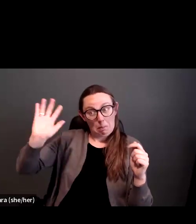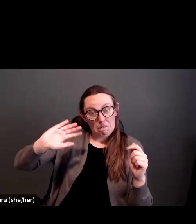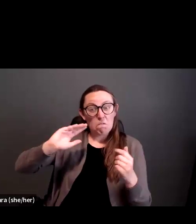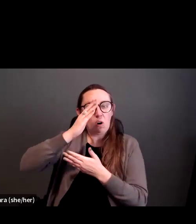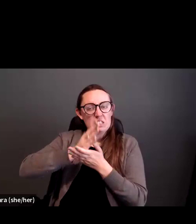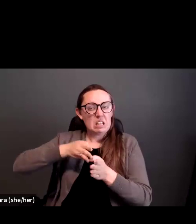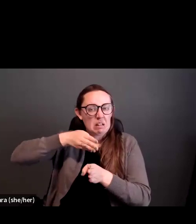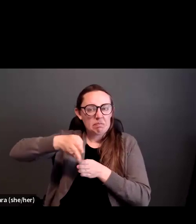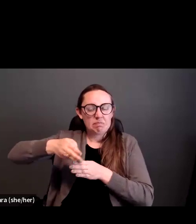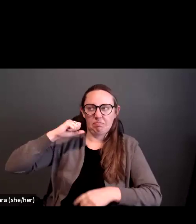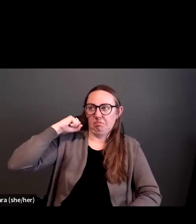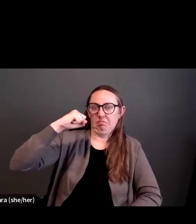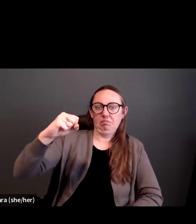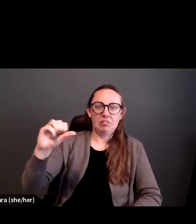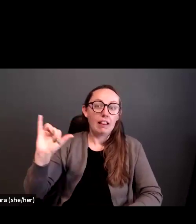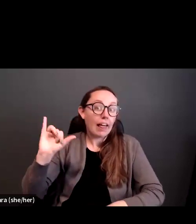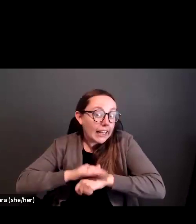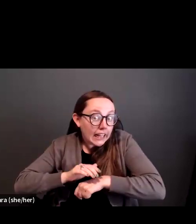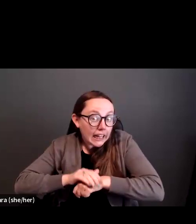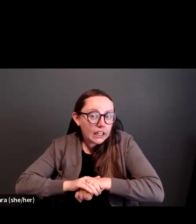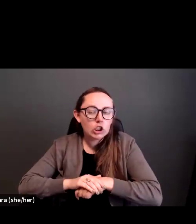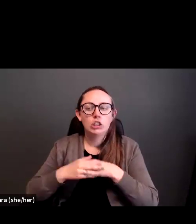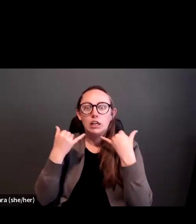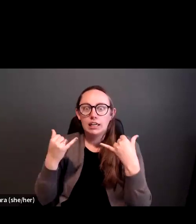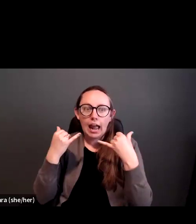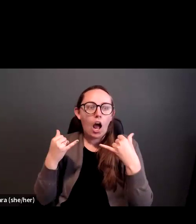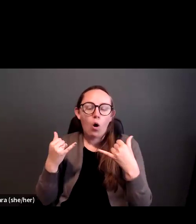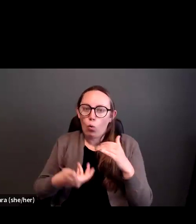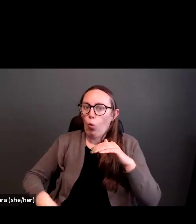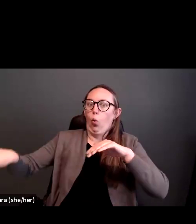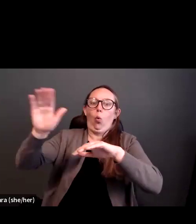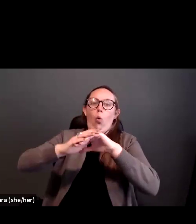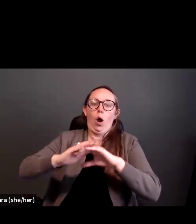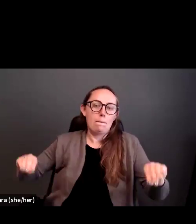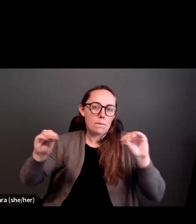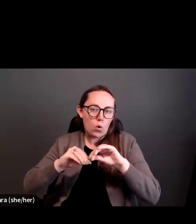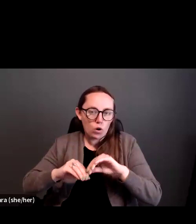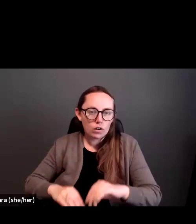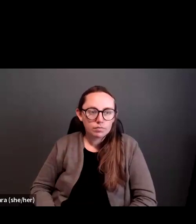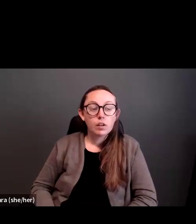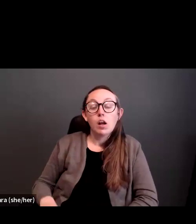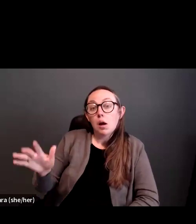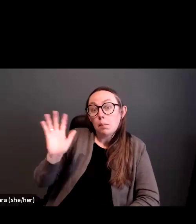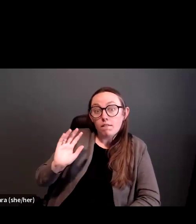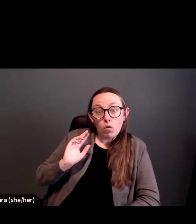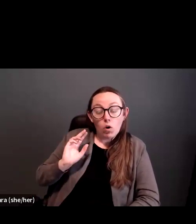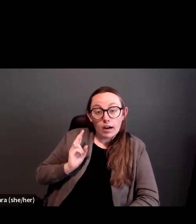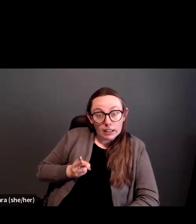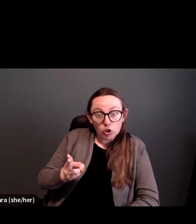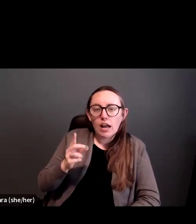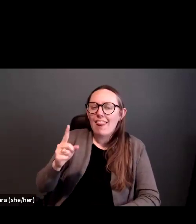and English is doing a lot more. I feel like history has always been a big buy-in here at UMW at